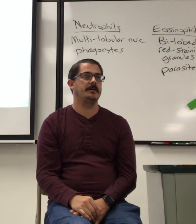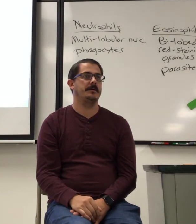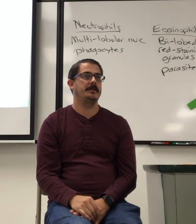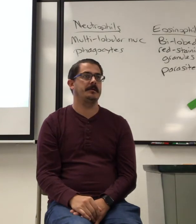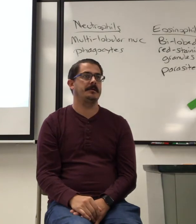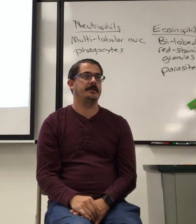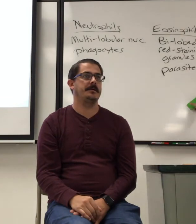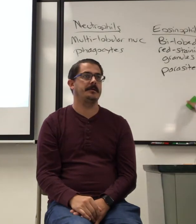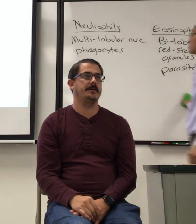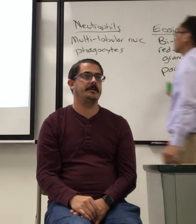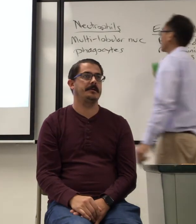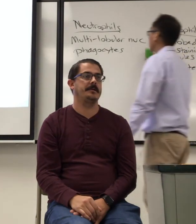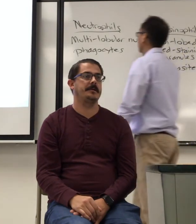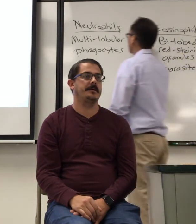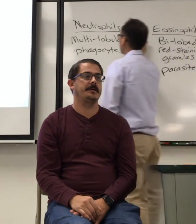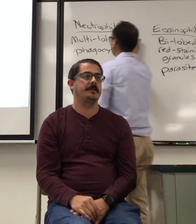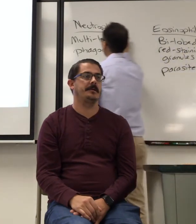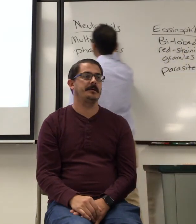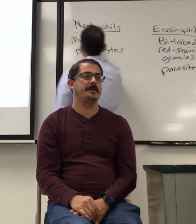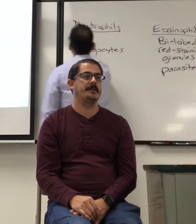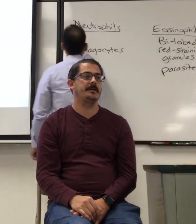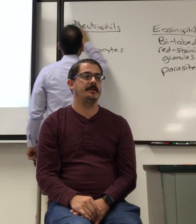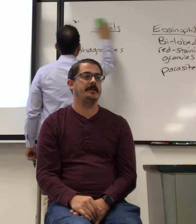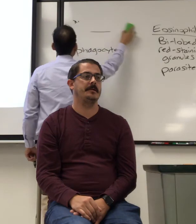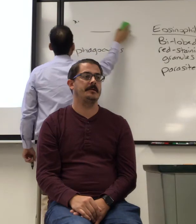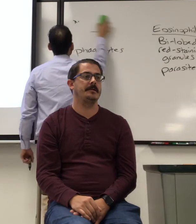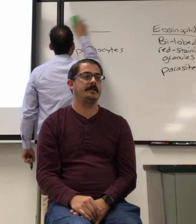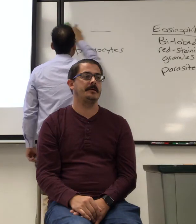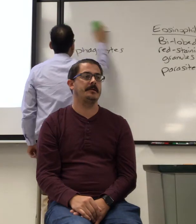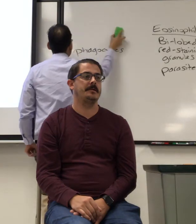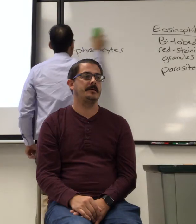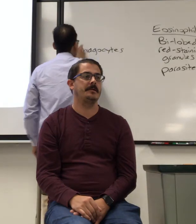Go back over here.